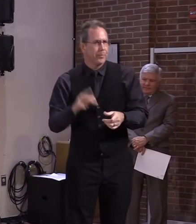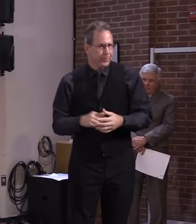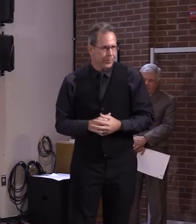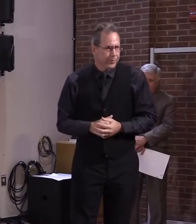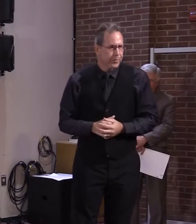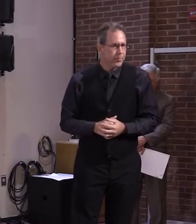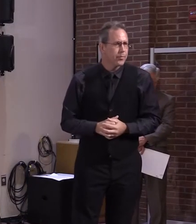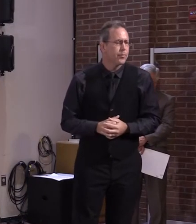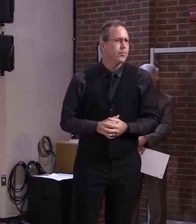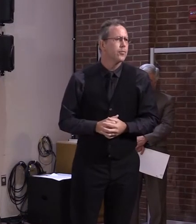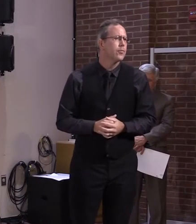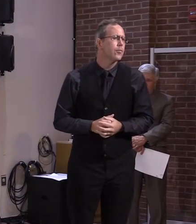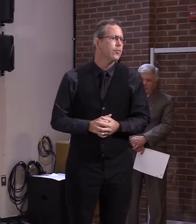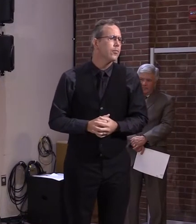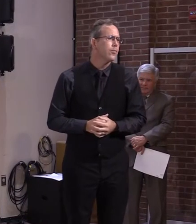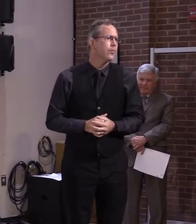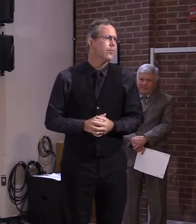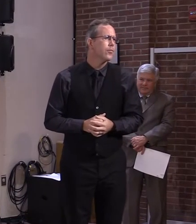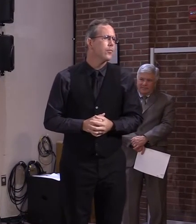the inability of the